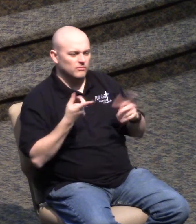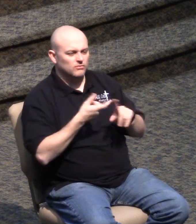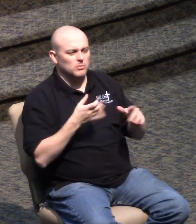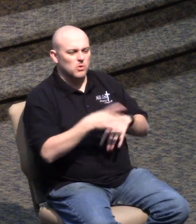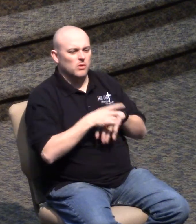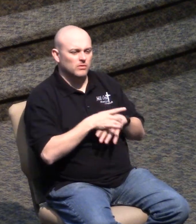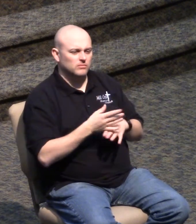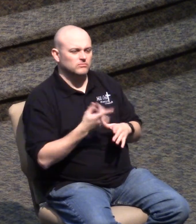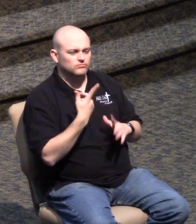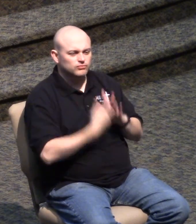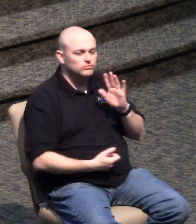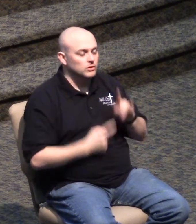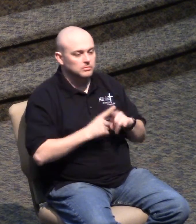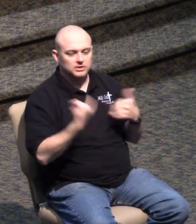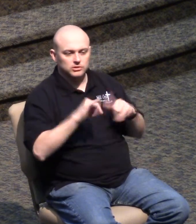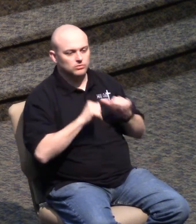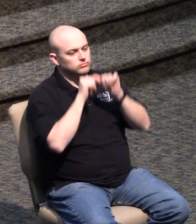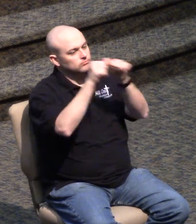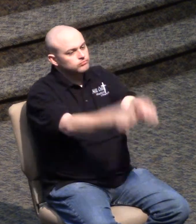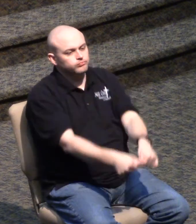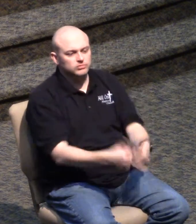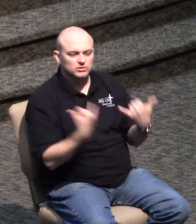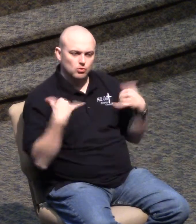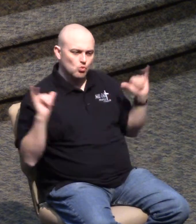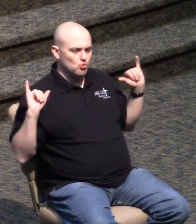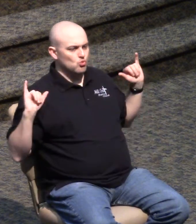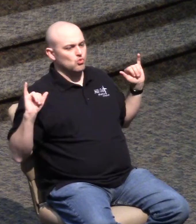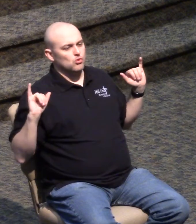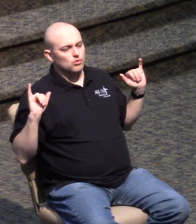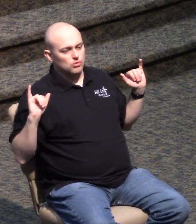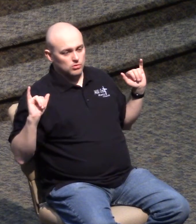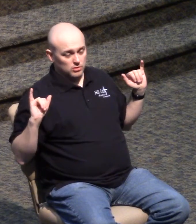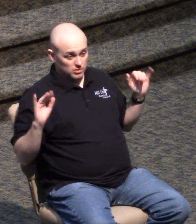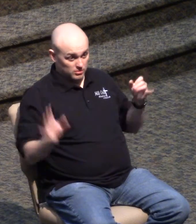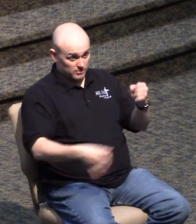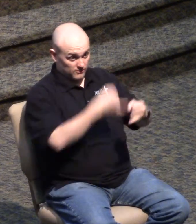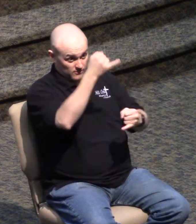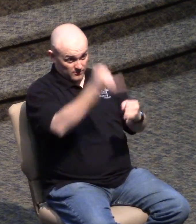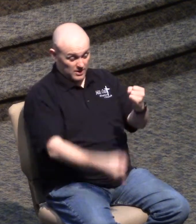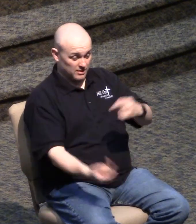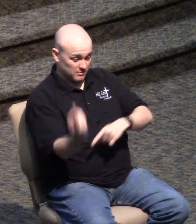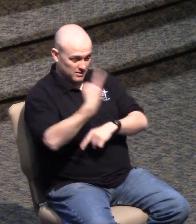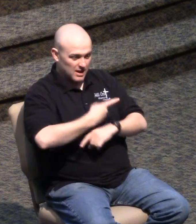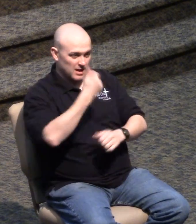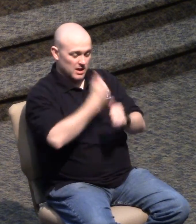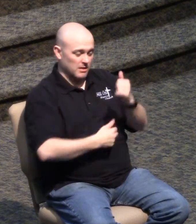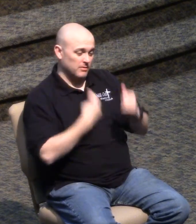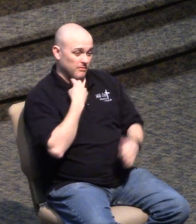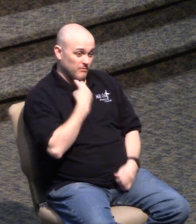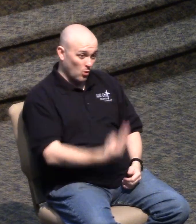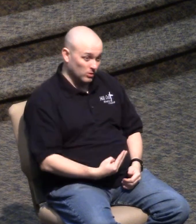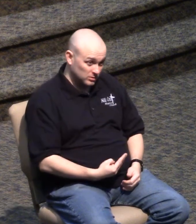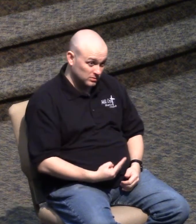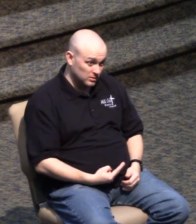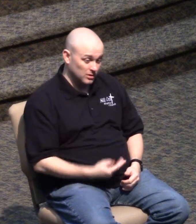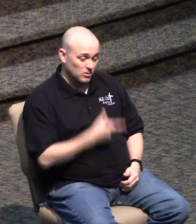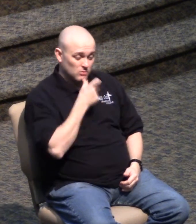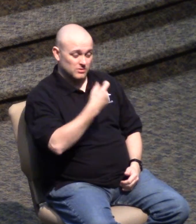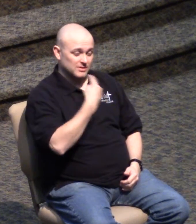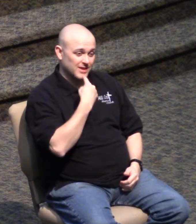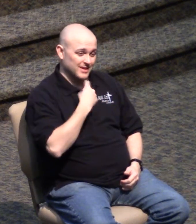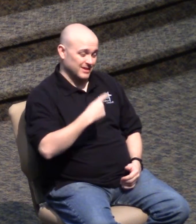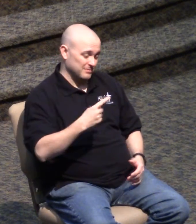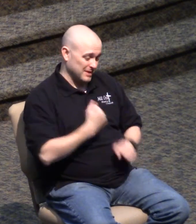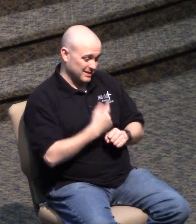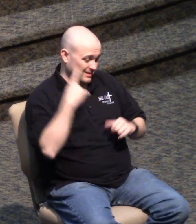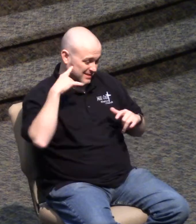yet it stands. And on that final day, every voice that has ever uttered a